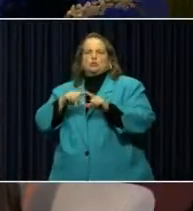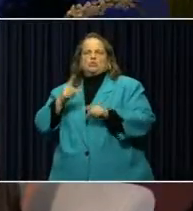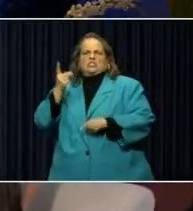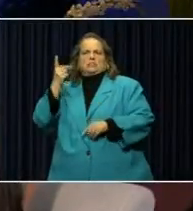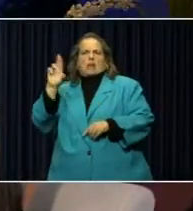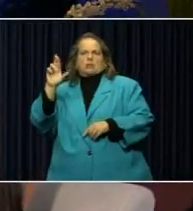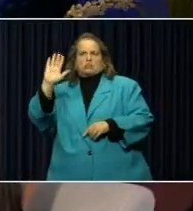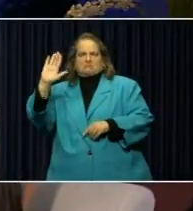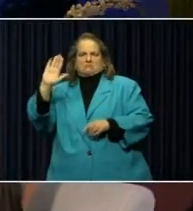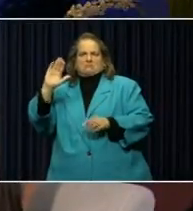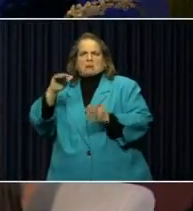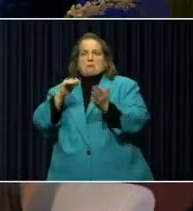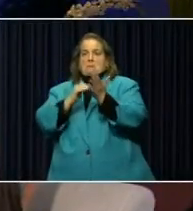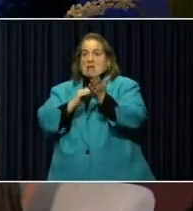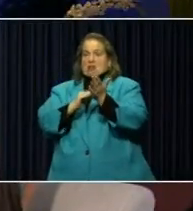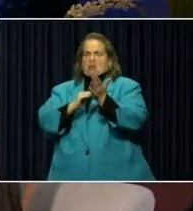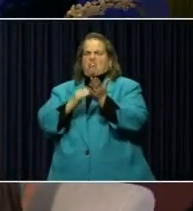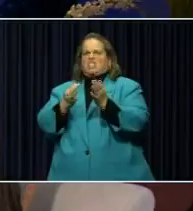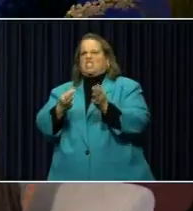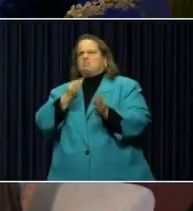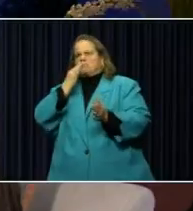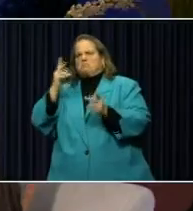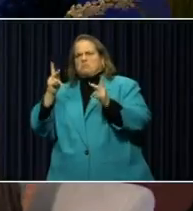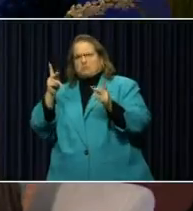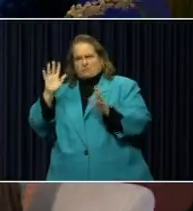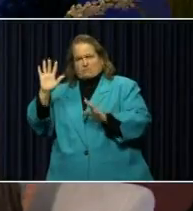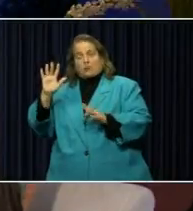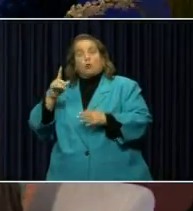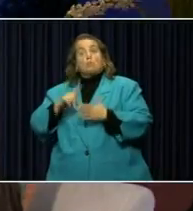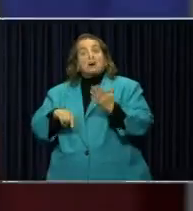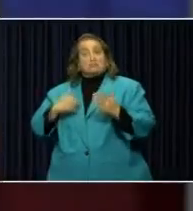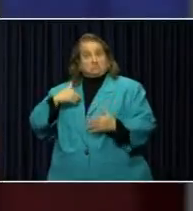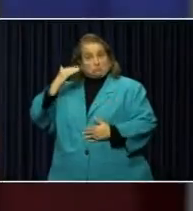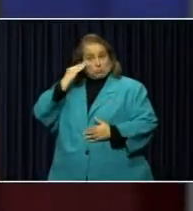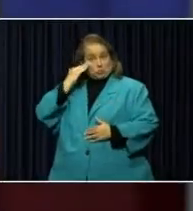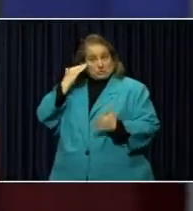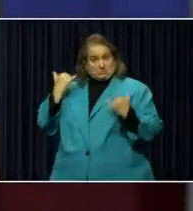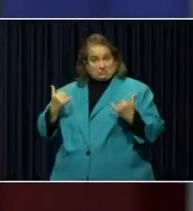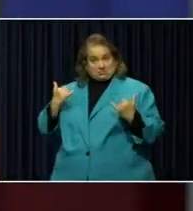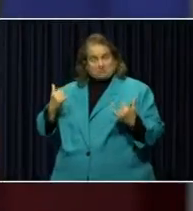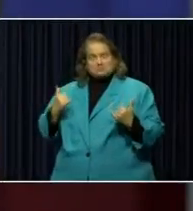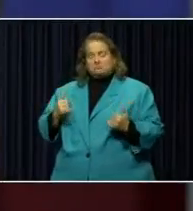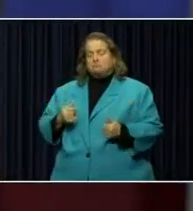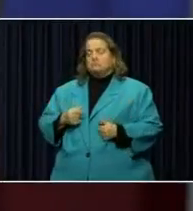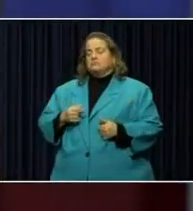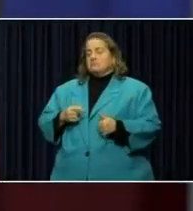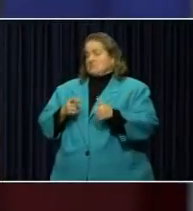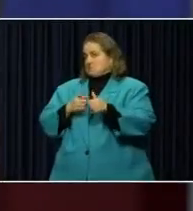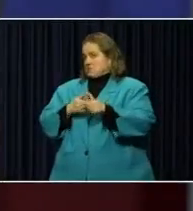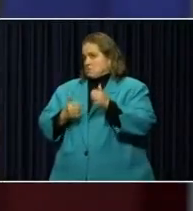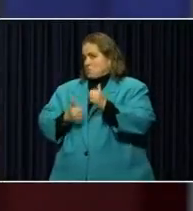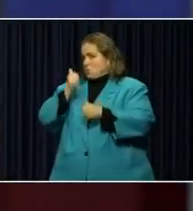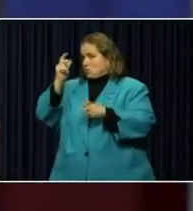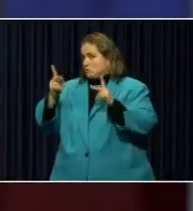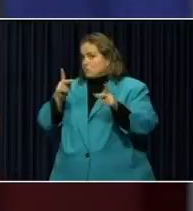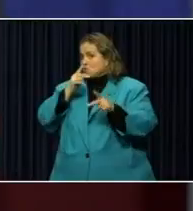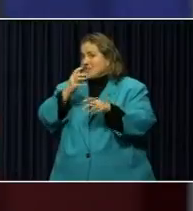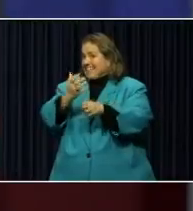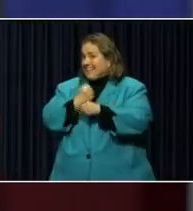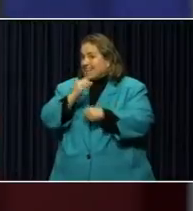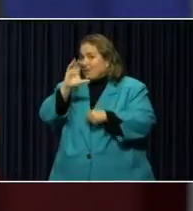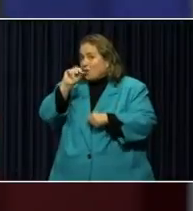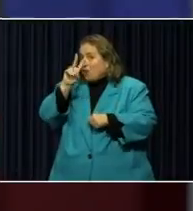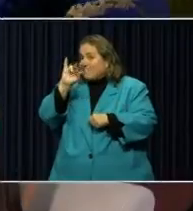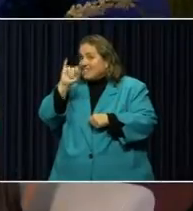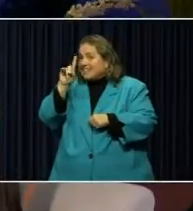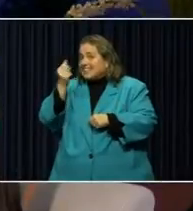experts. And so here's what we know from them so far. And that is that most people who get